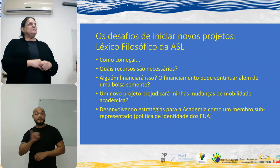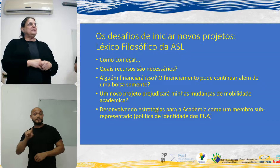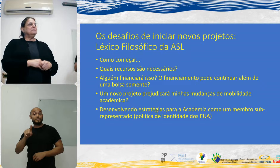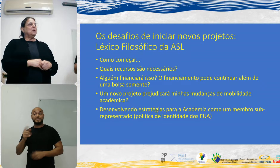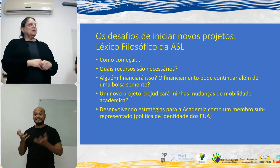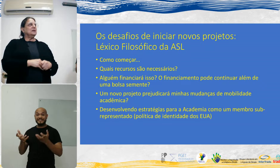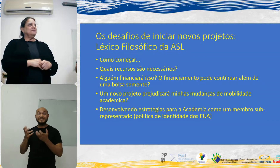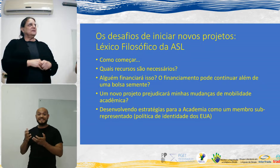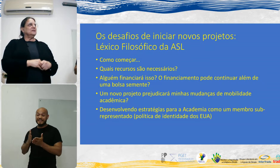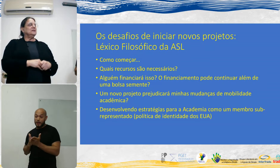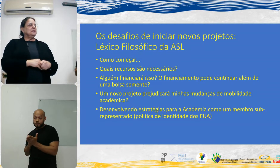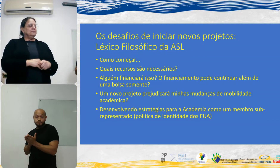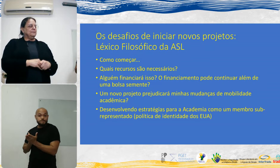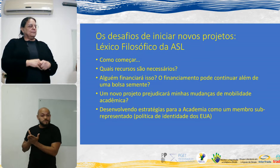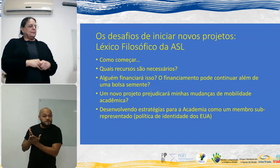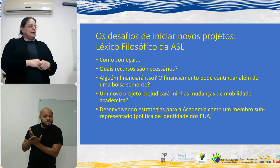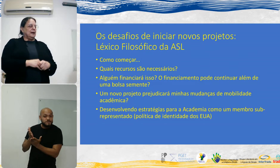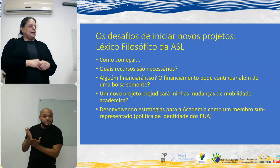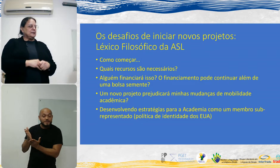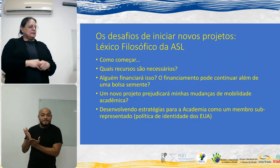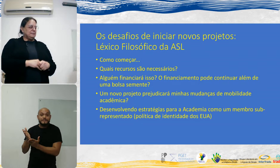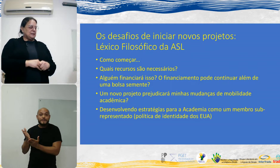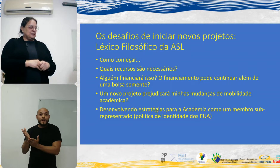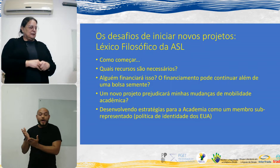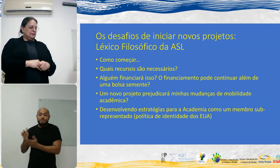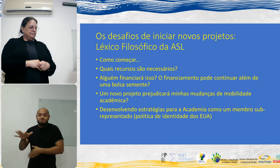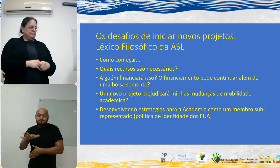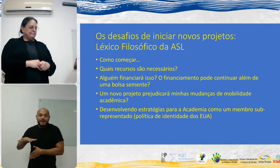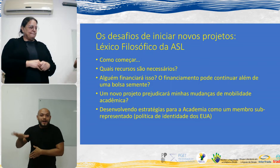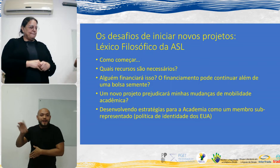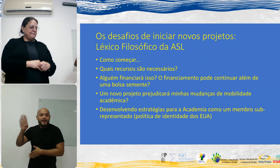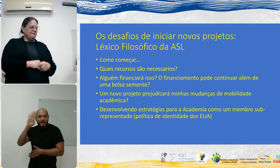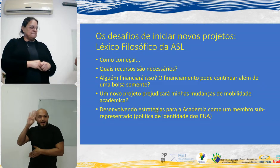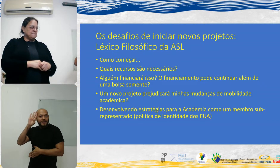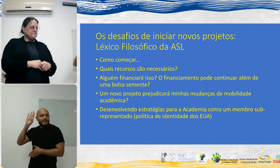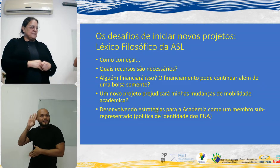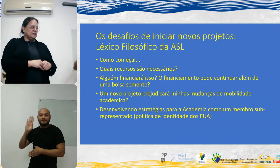as being part of a academic